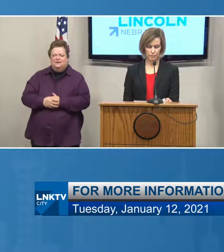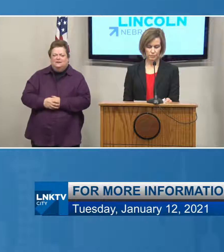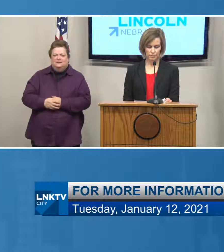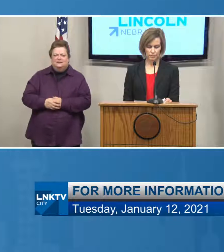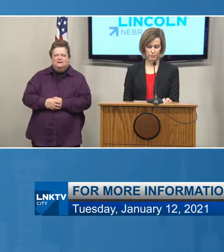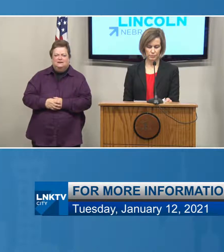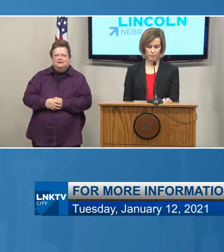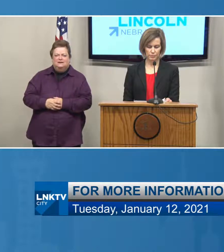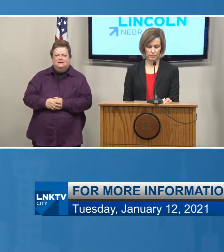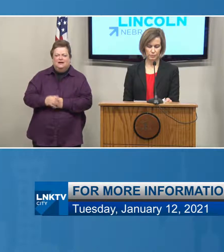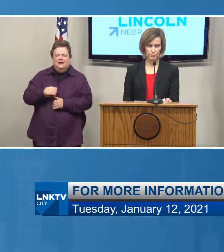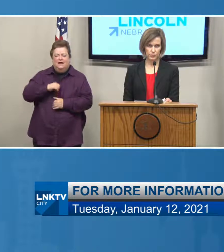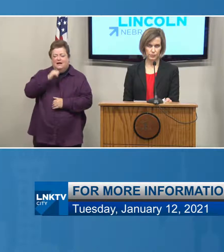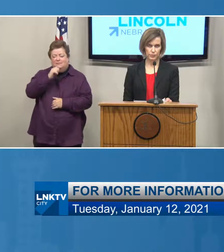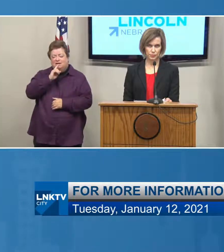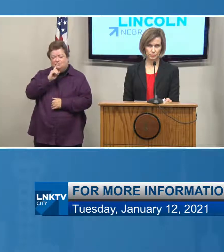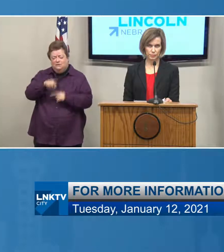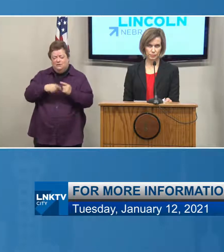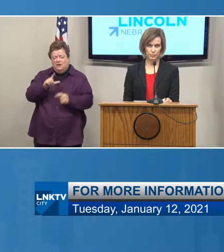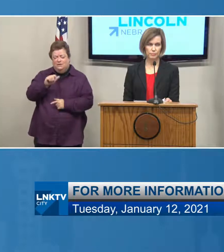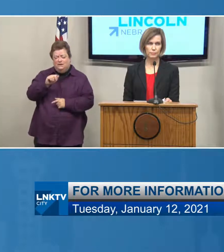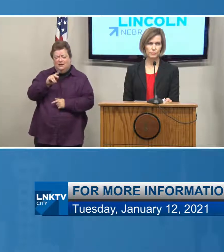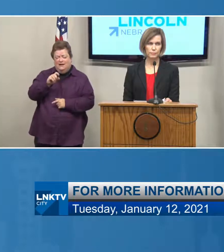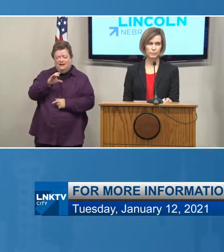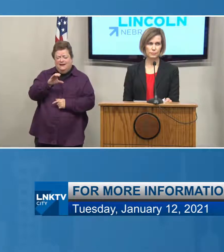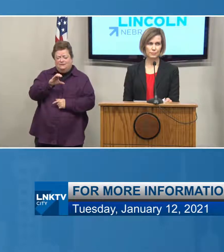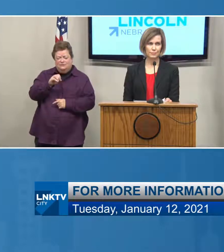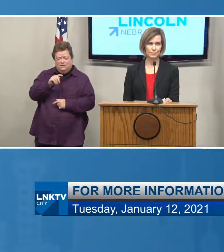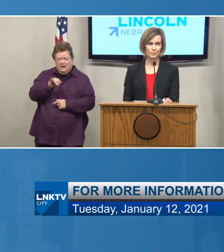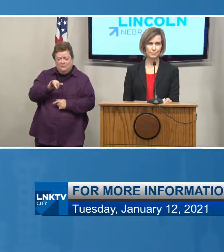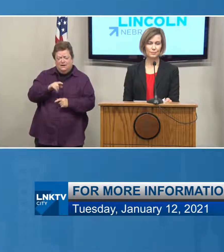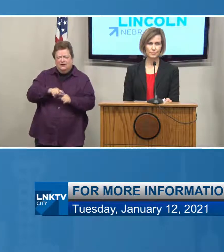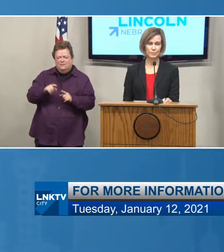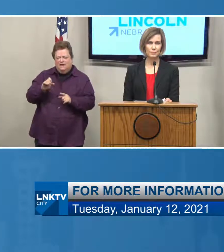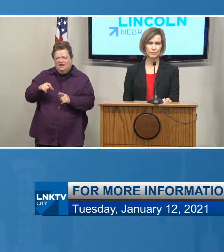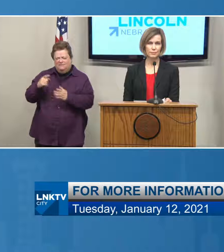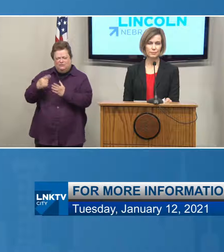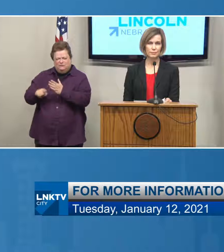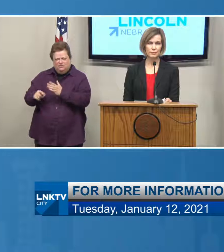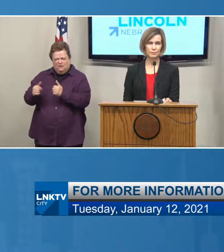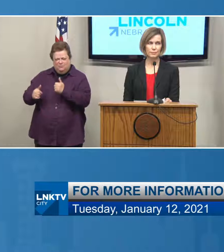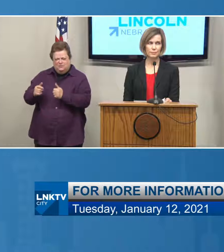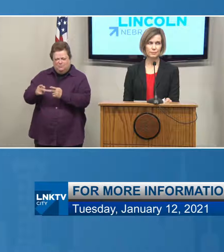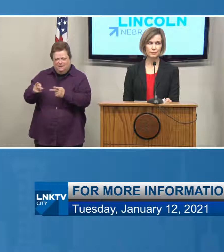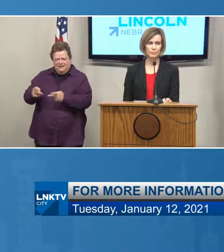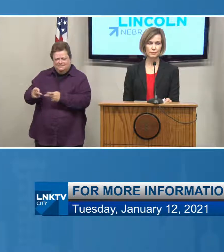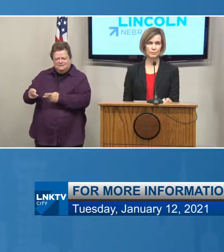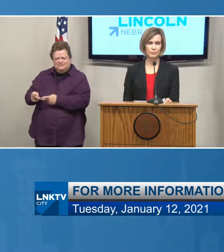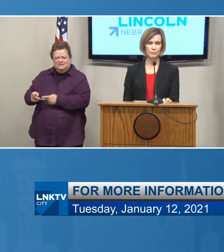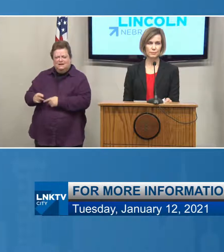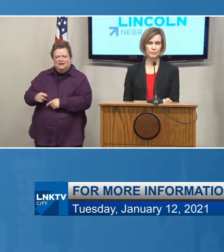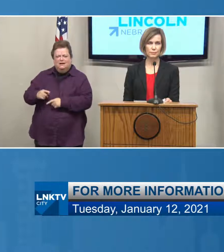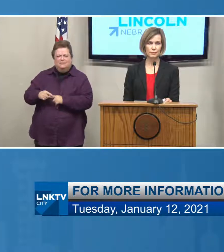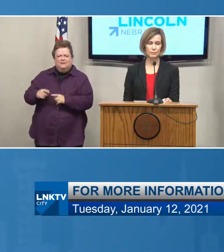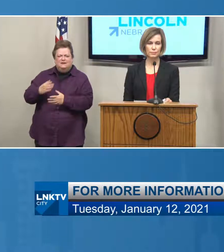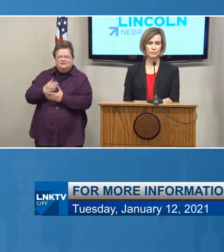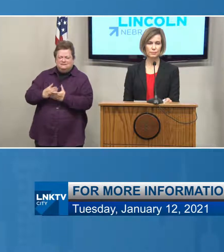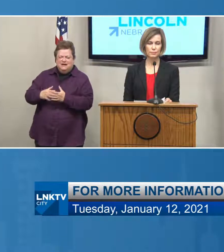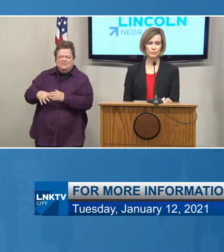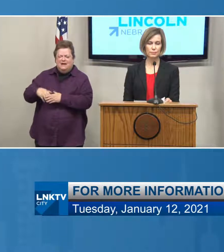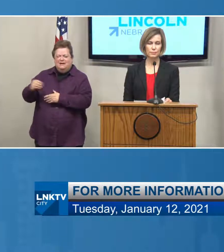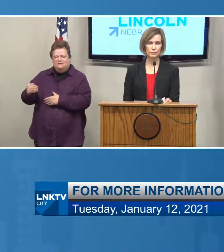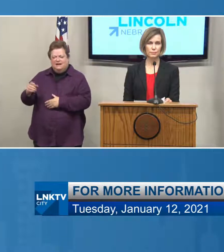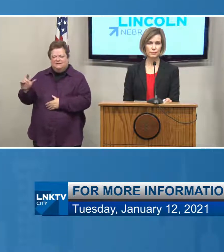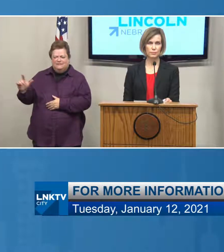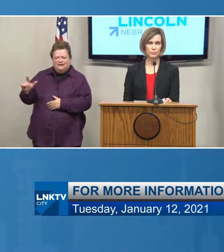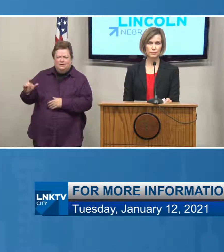I'm not sure about Lancaster County. I need to check the site, but some of the outside of Lincoln and Omaha